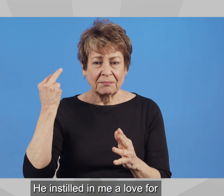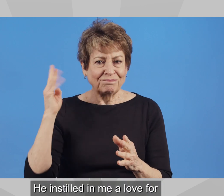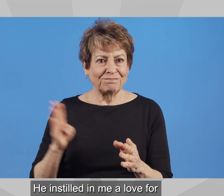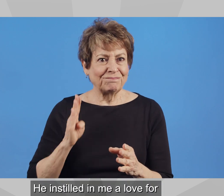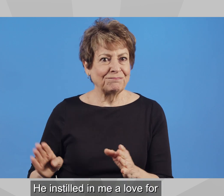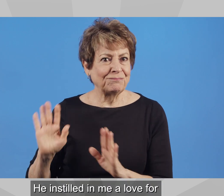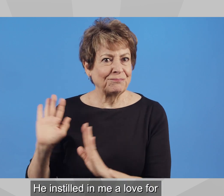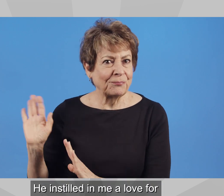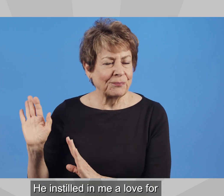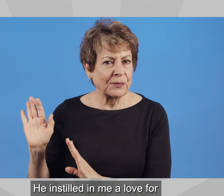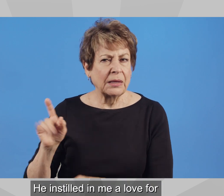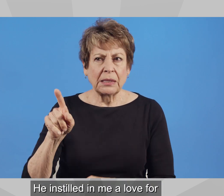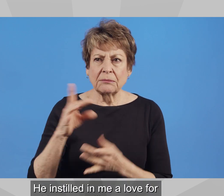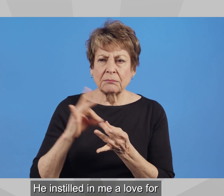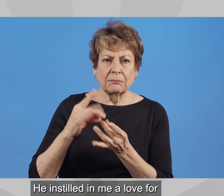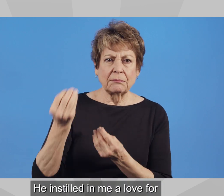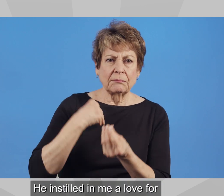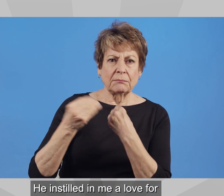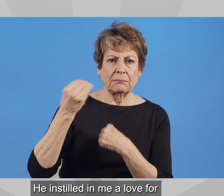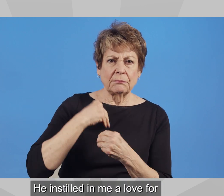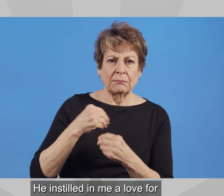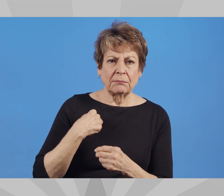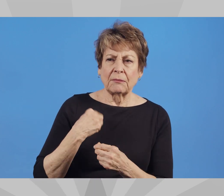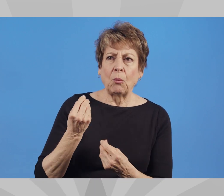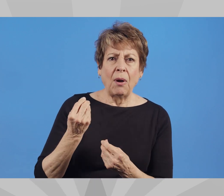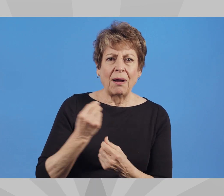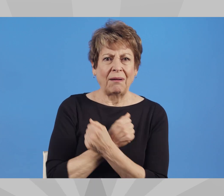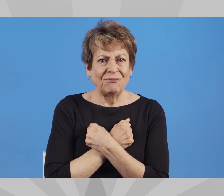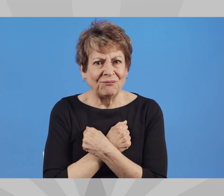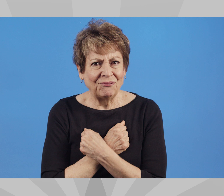He instilled in me a love for this country like no other.